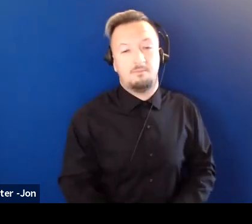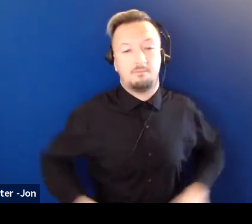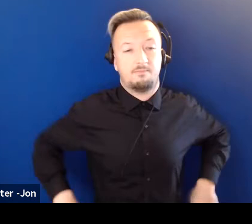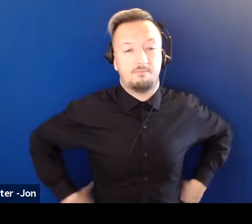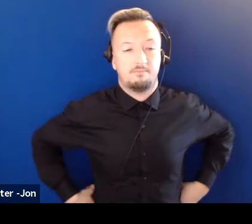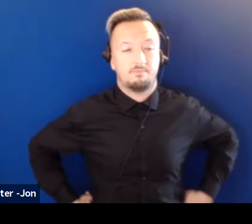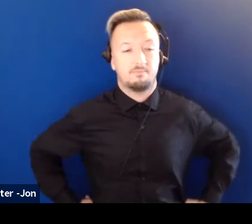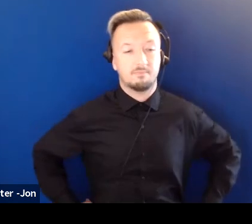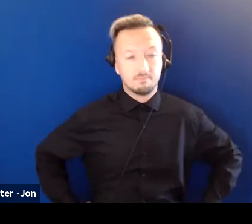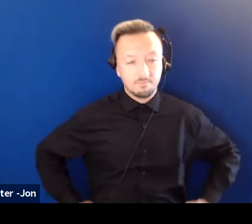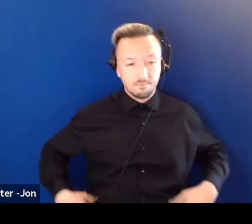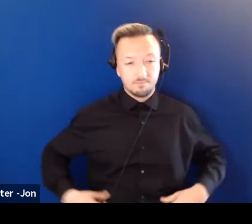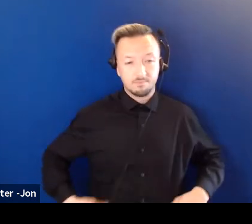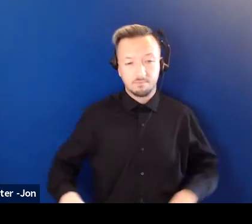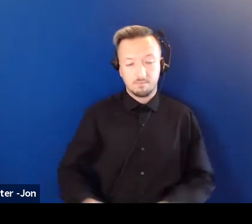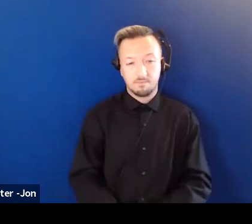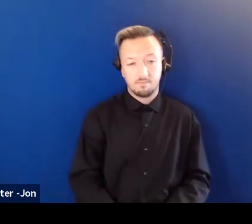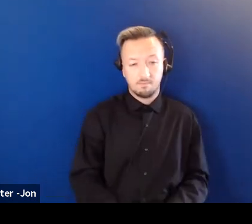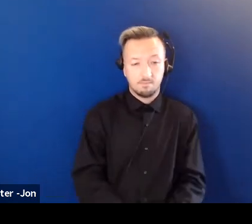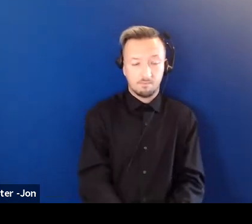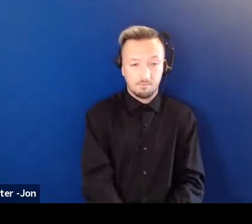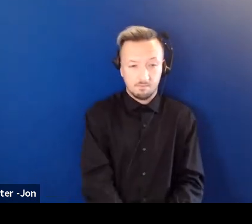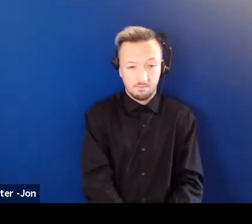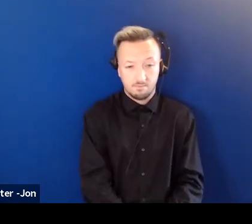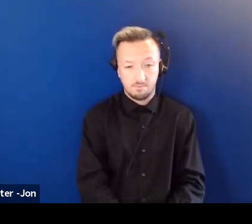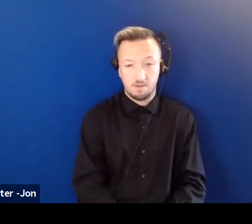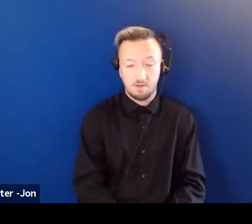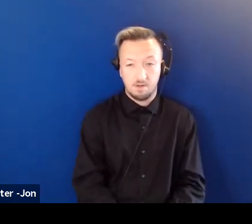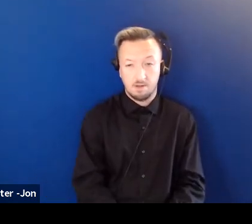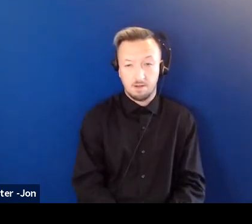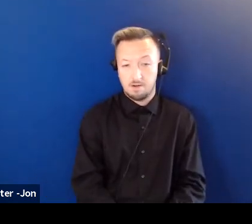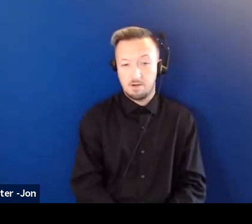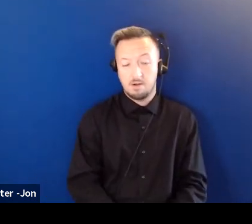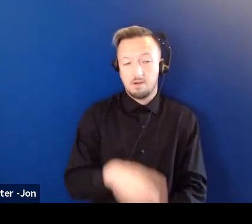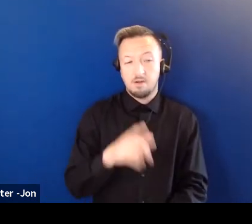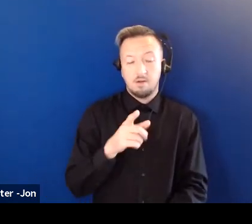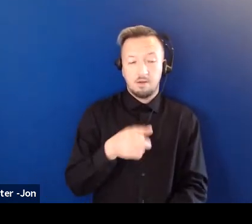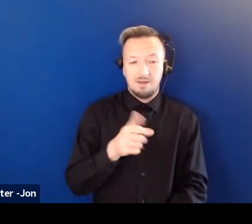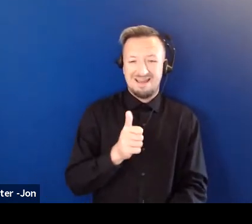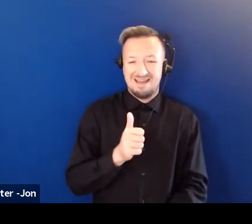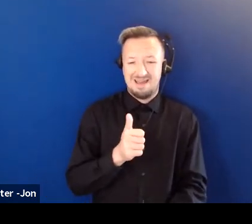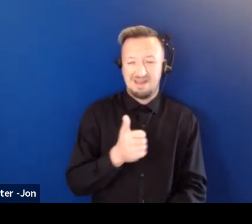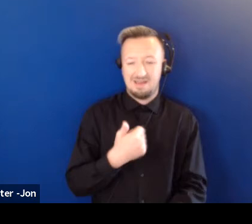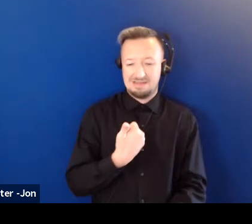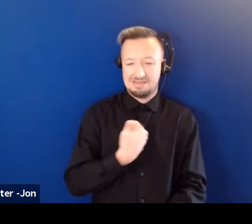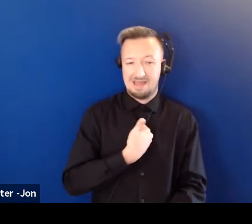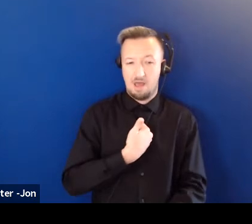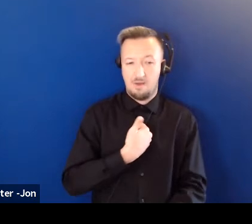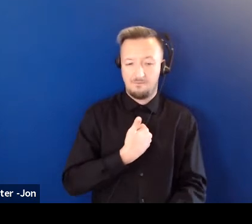Okay. So the next point I want to cover are self-directed